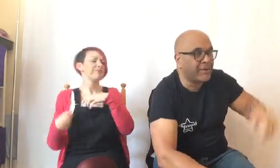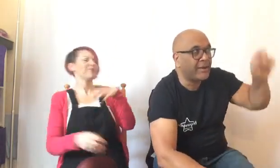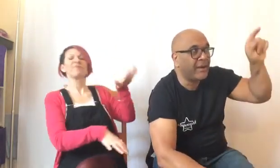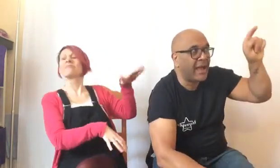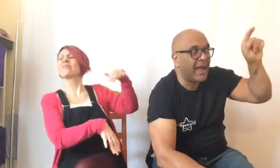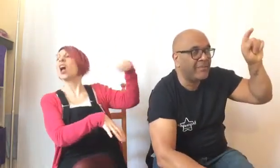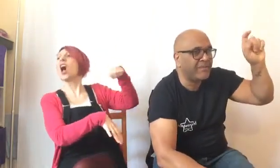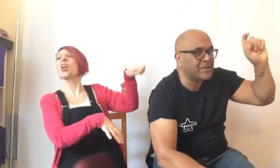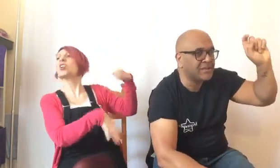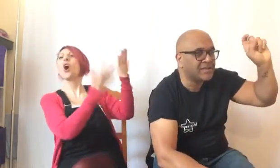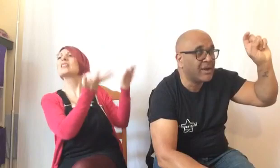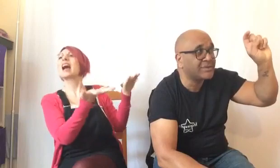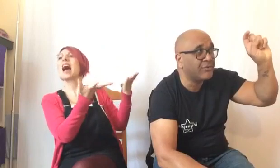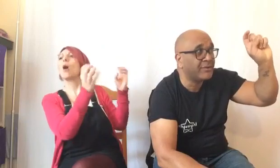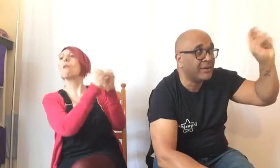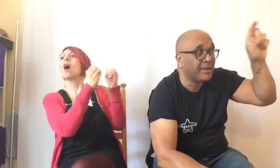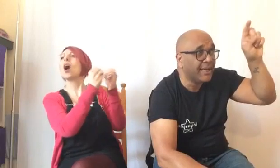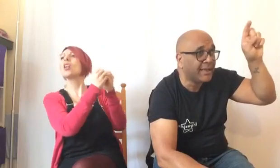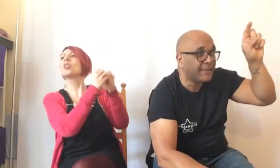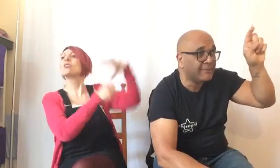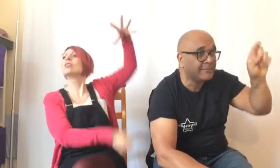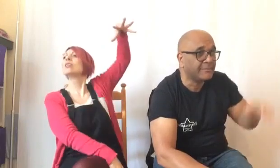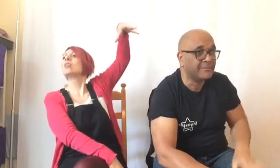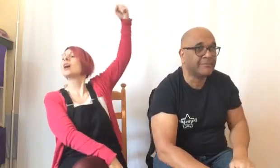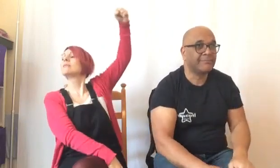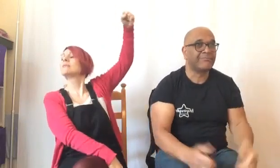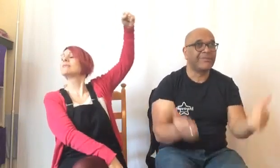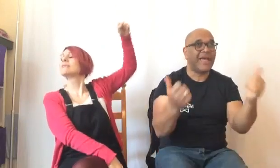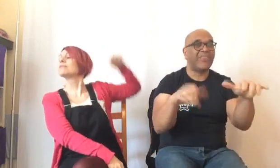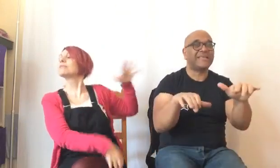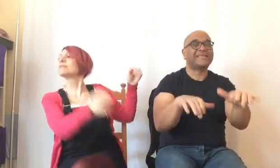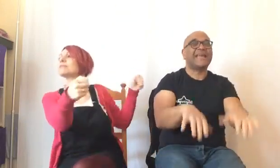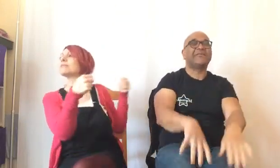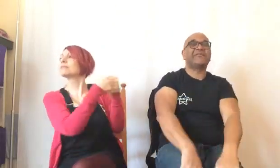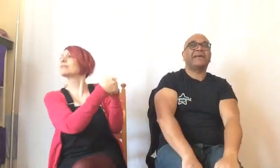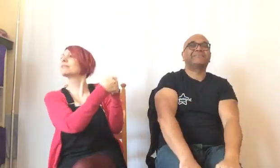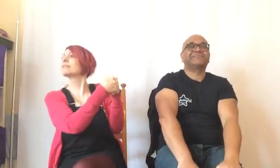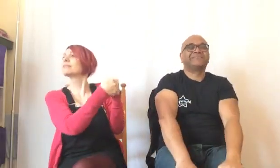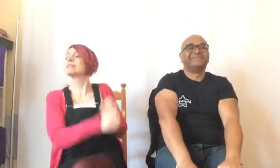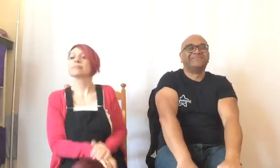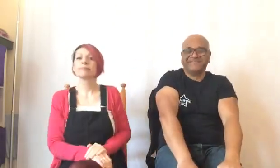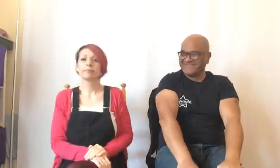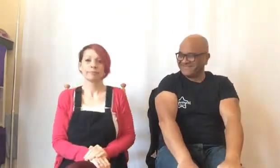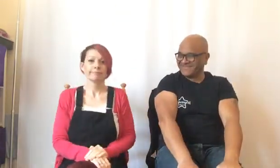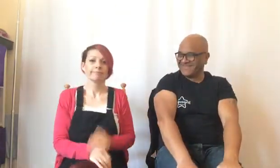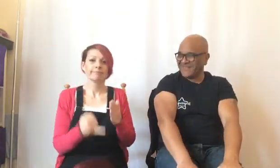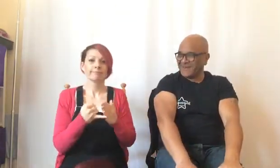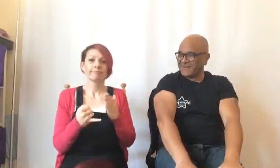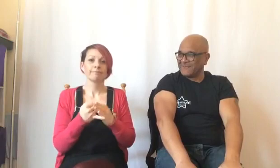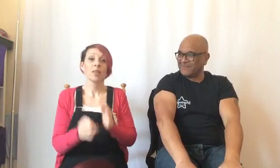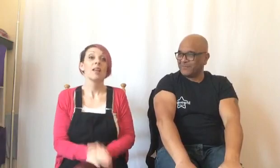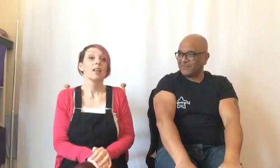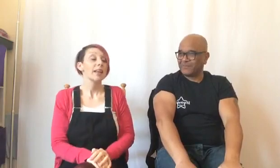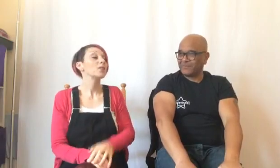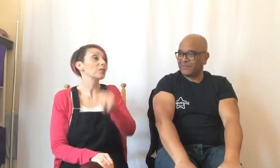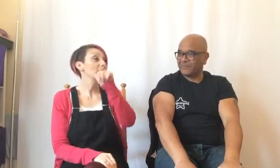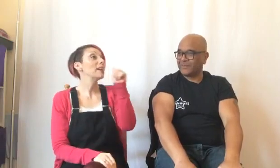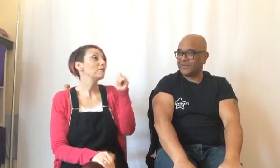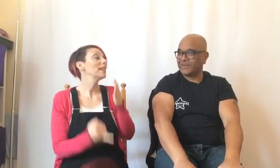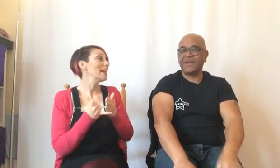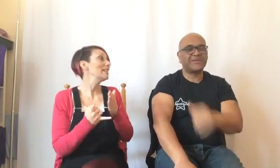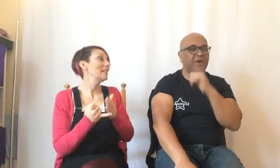Bernard." And Mum turns the light off. Click. And that's the end of that. It's